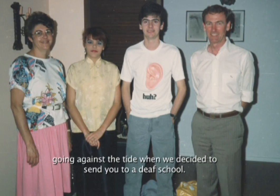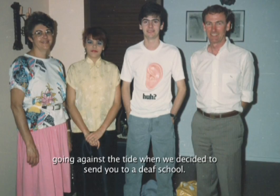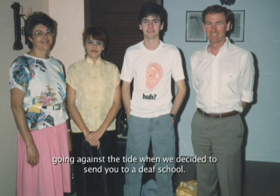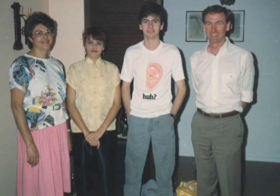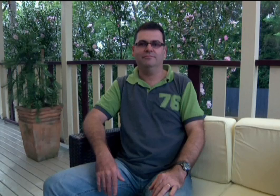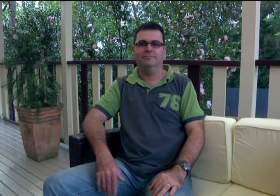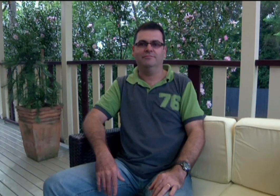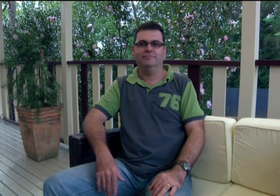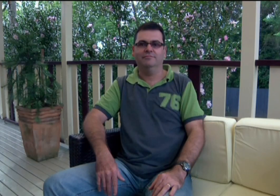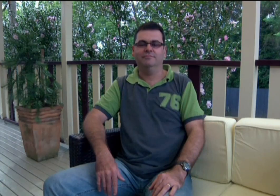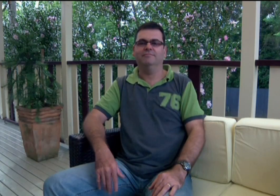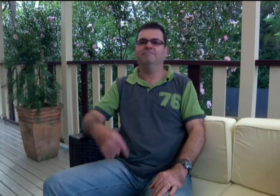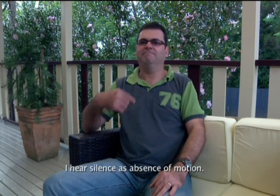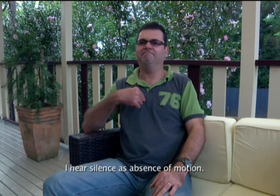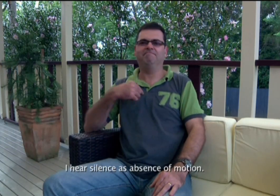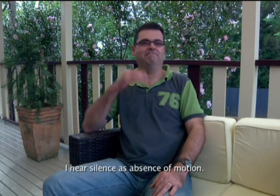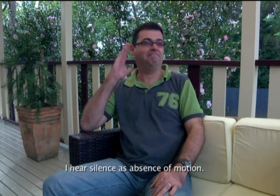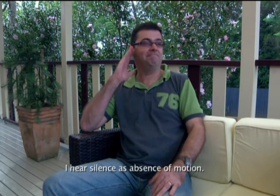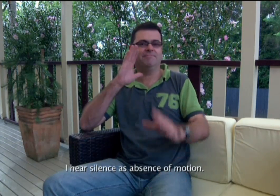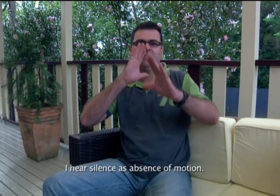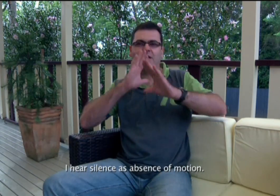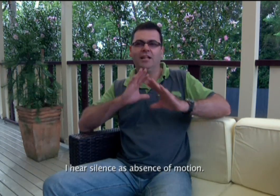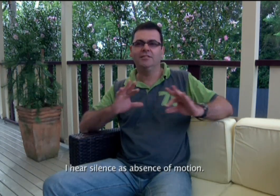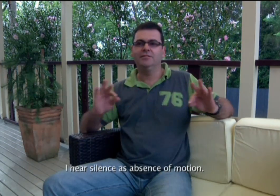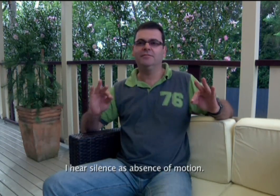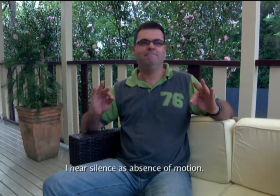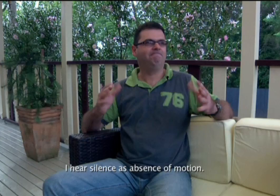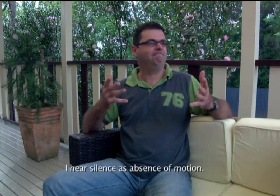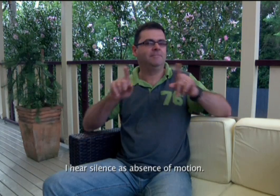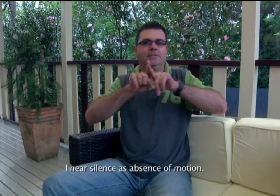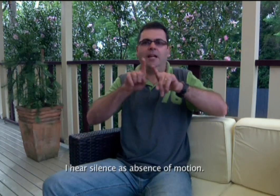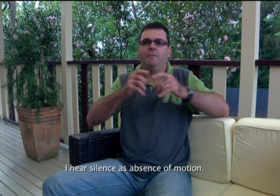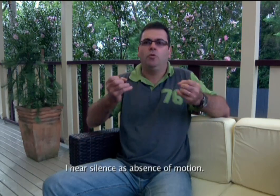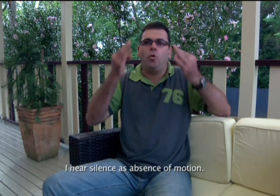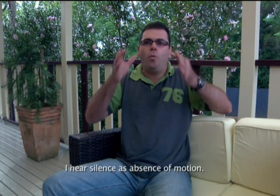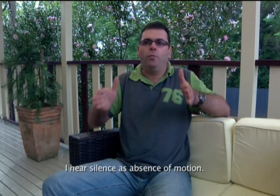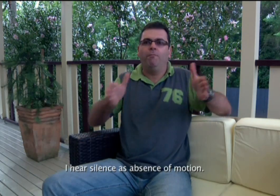deaf school. I hear silence as absence of motion.